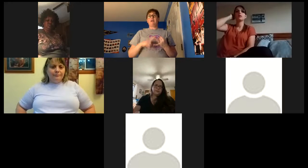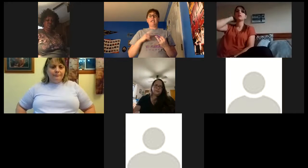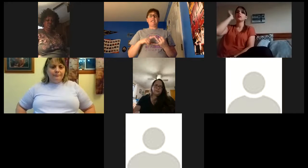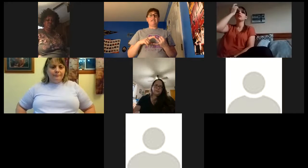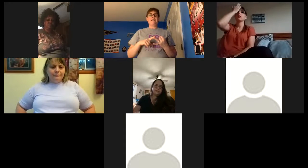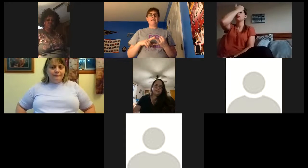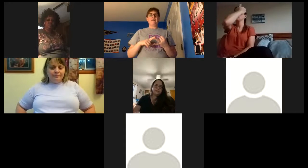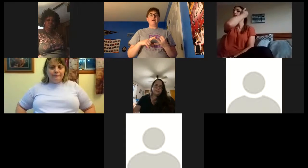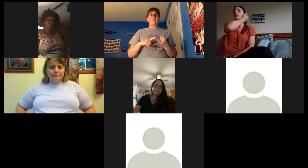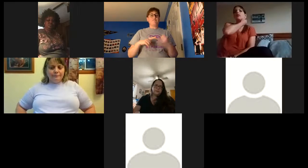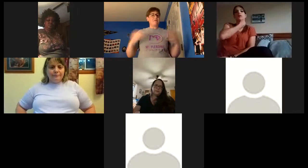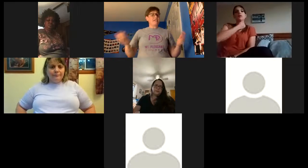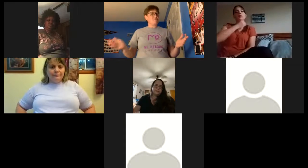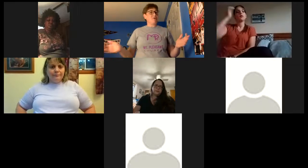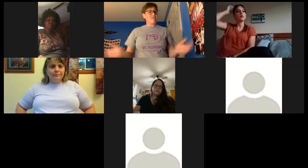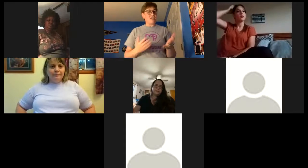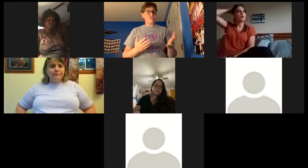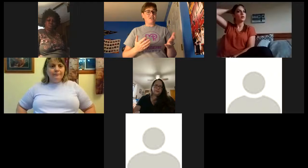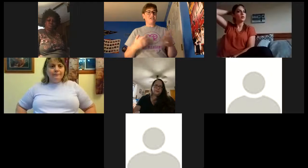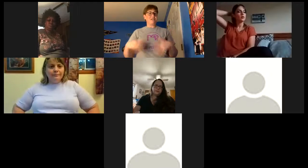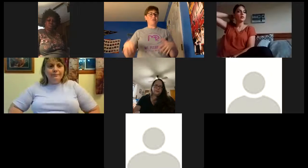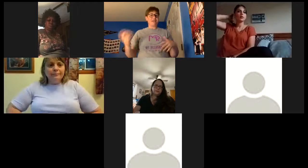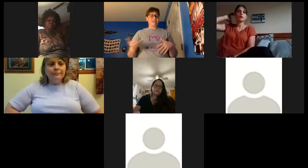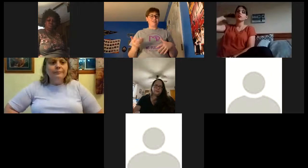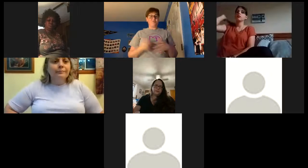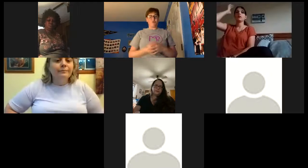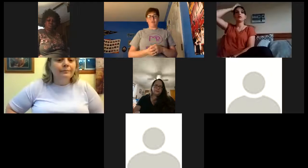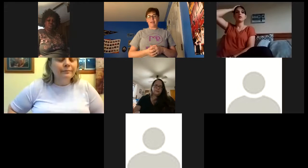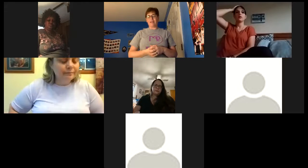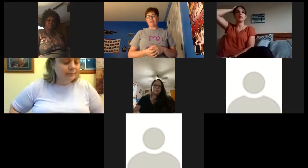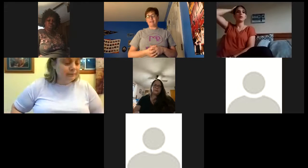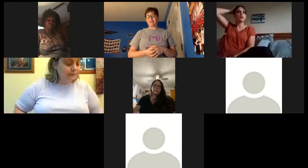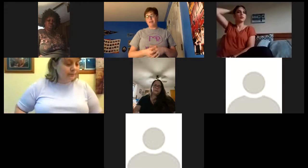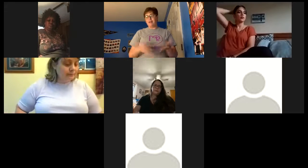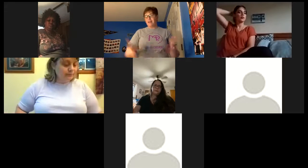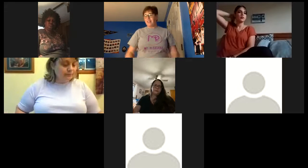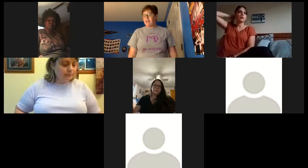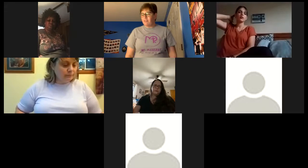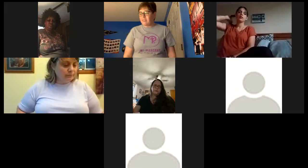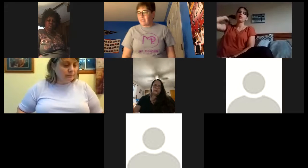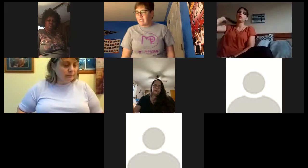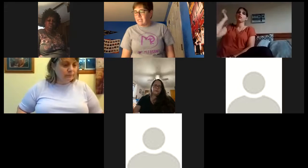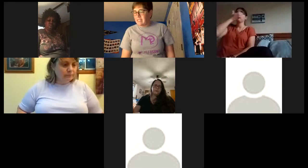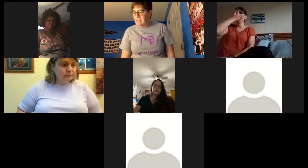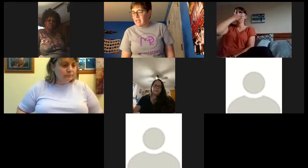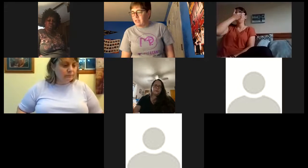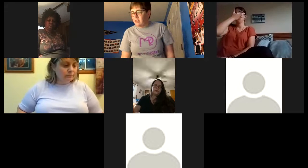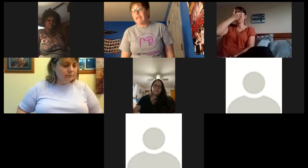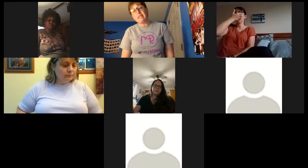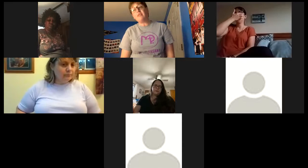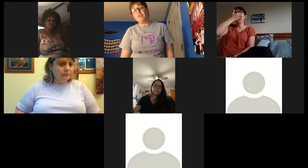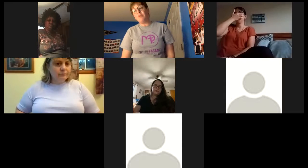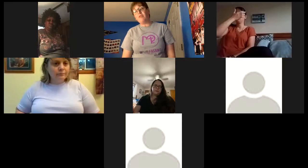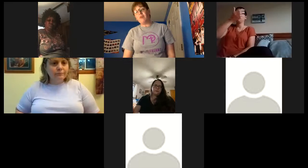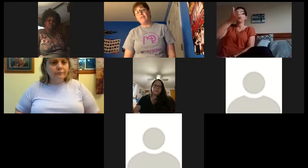of he needed maybe like some motivation is what I think of more with that. So I don't think I